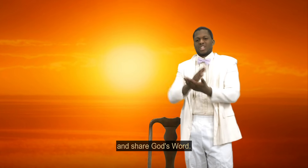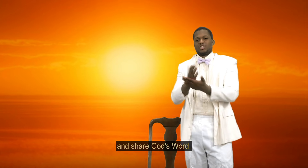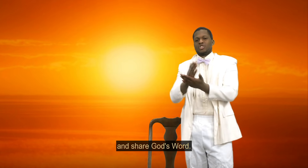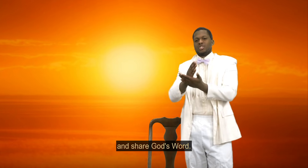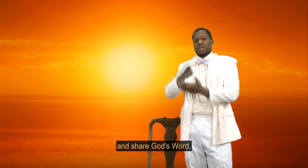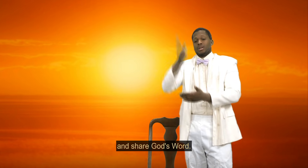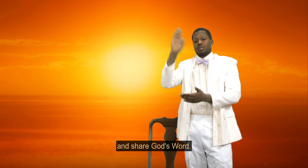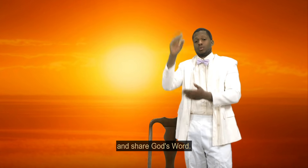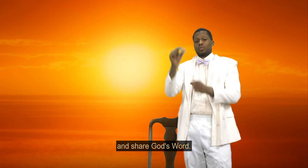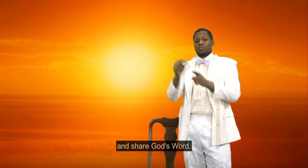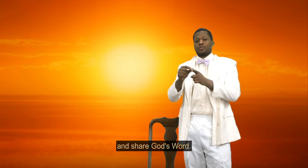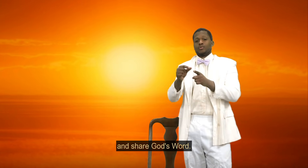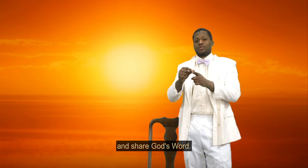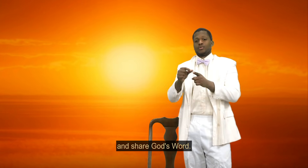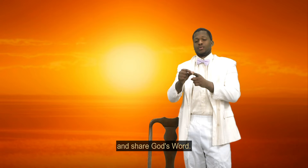and share God's word.